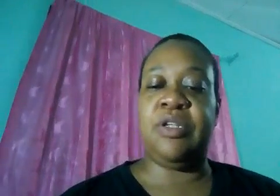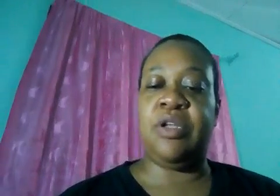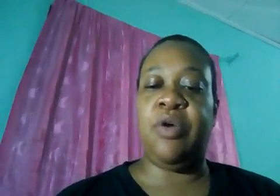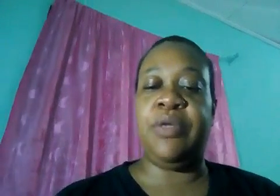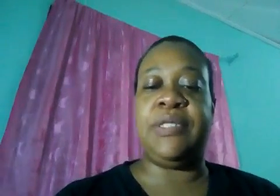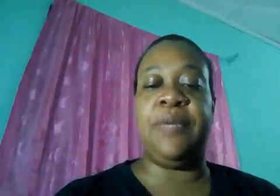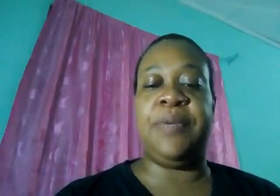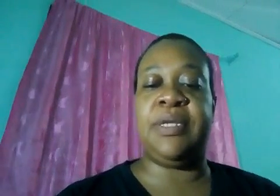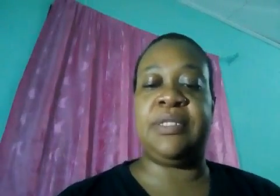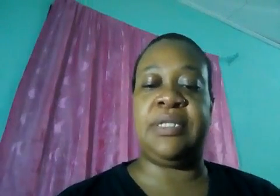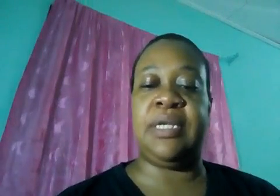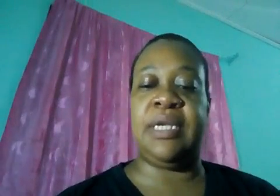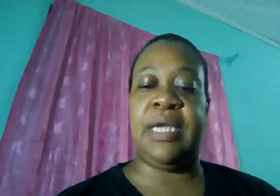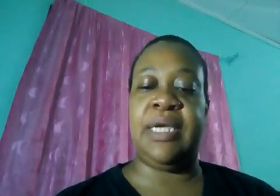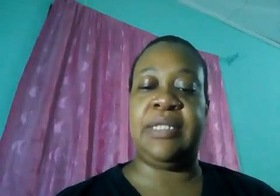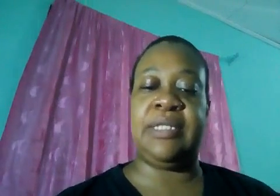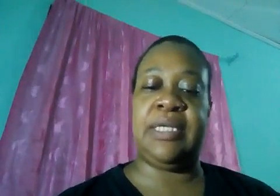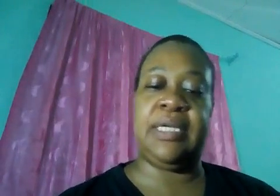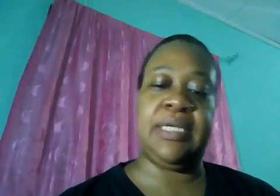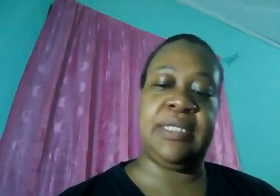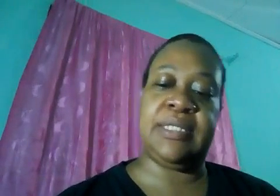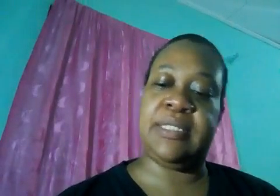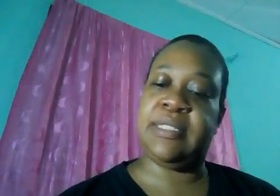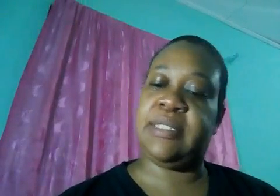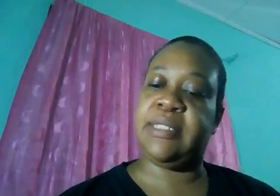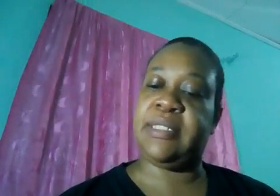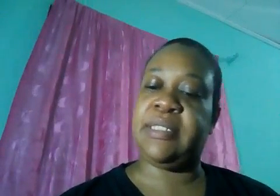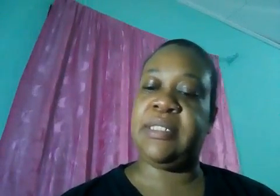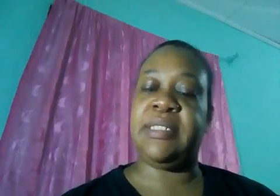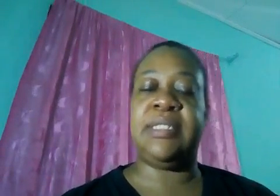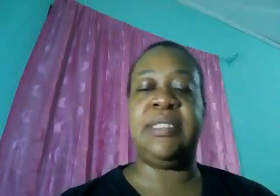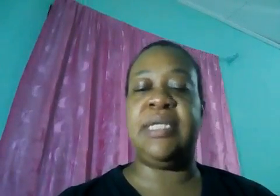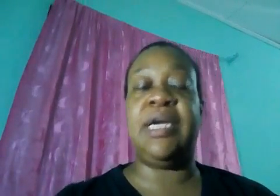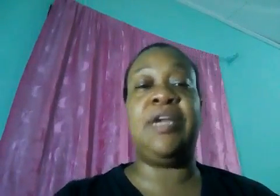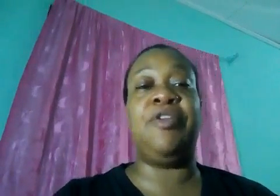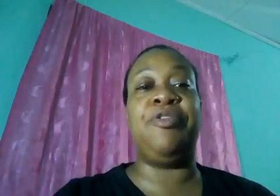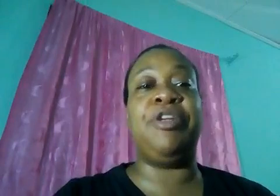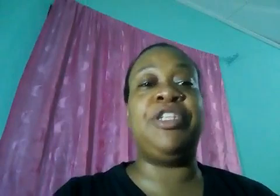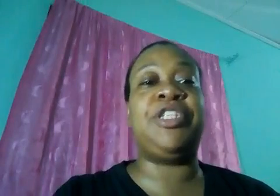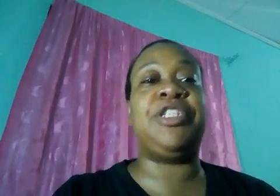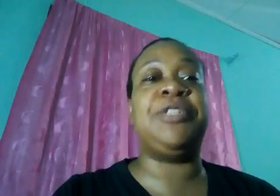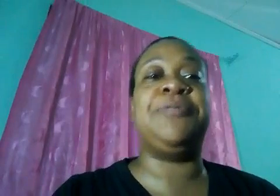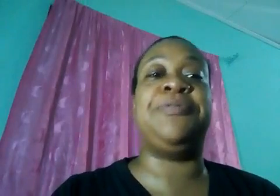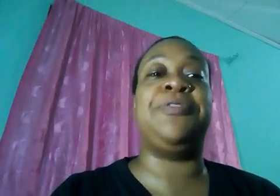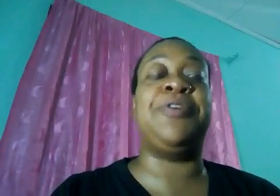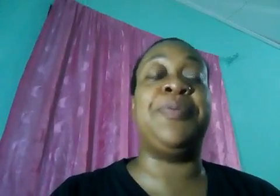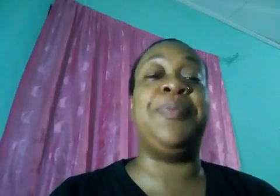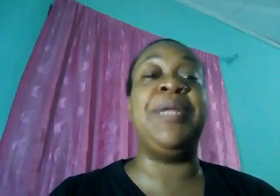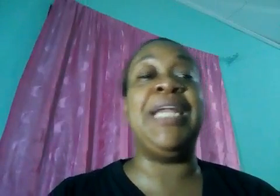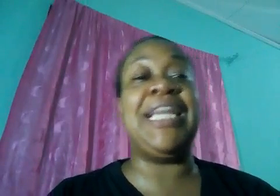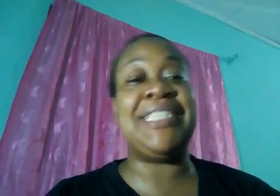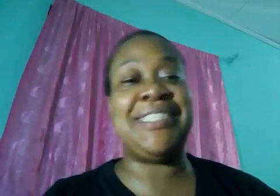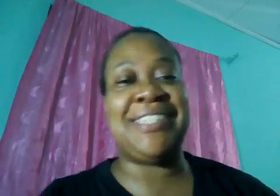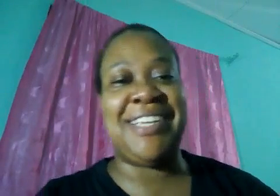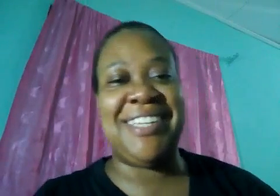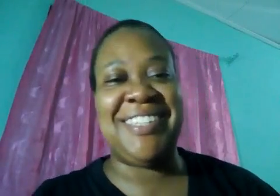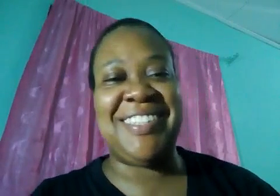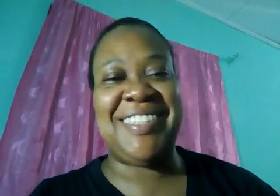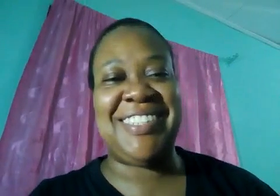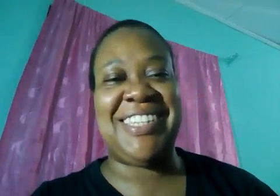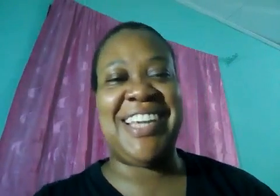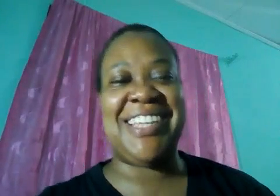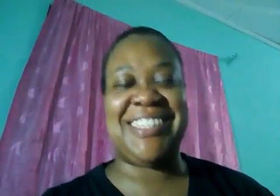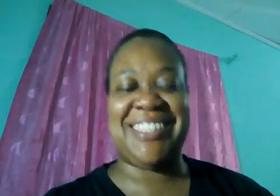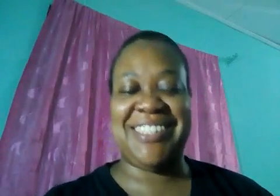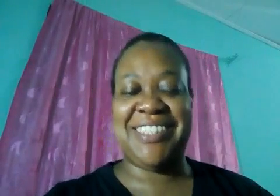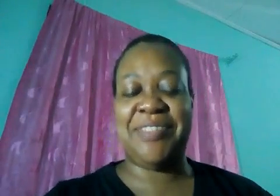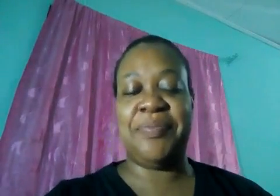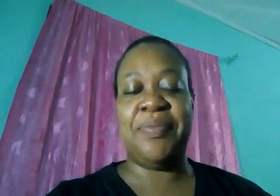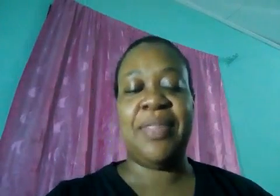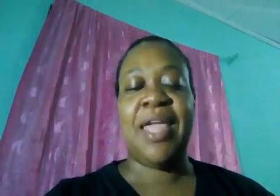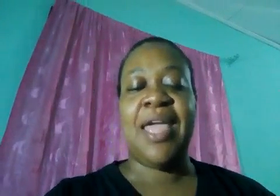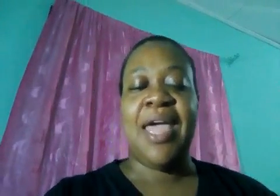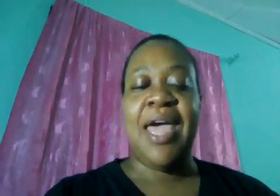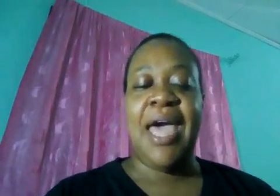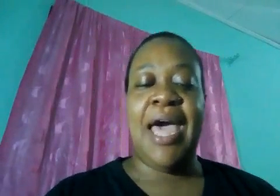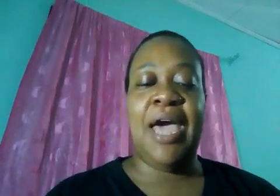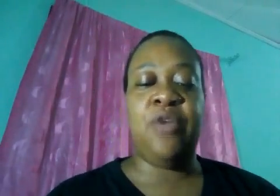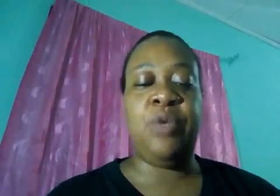Our topic tonight is declaration for blessings. Yes. And we